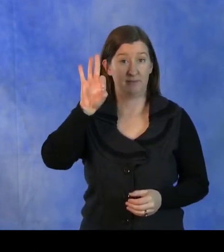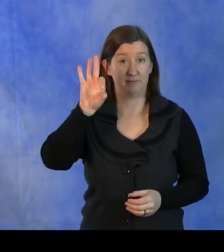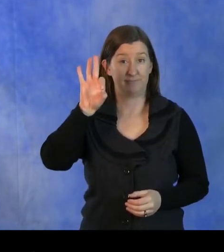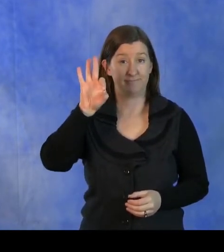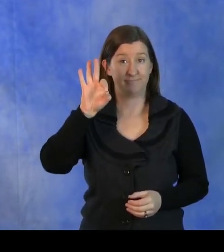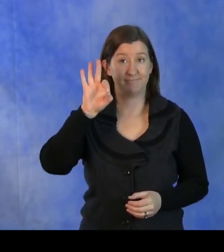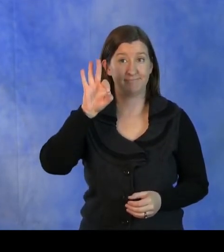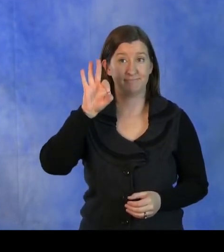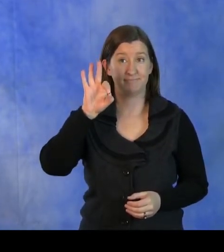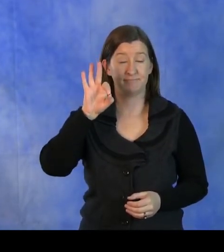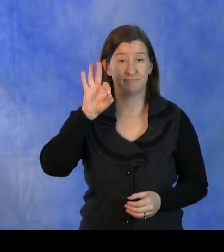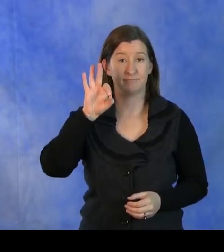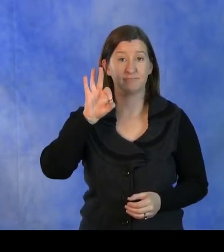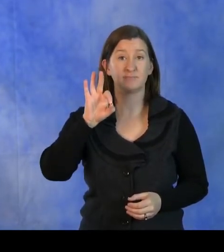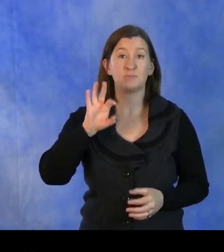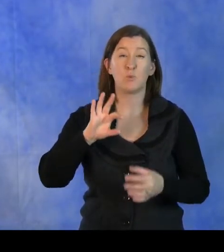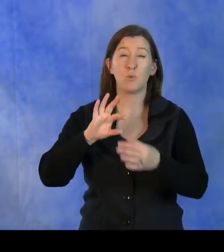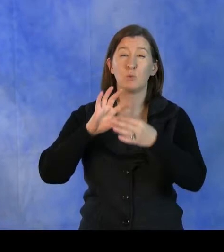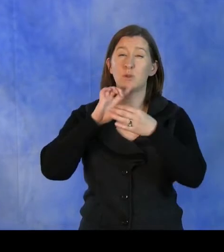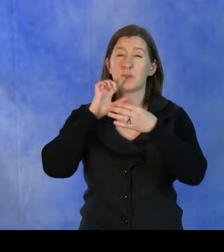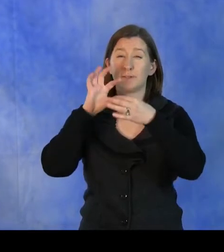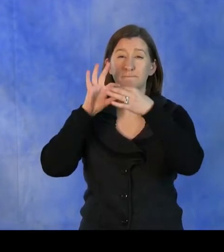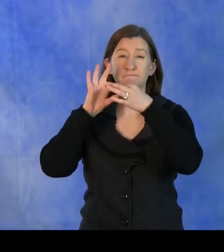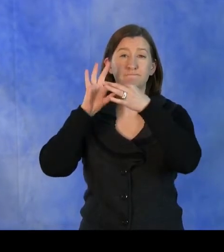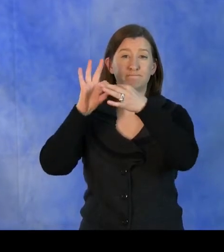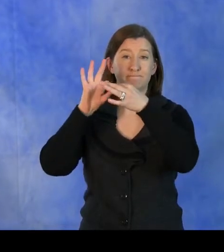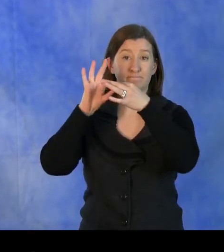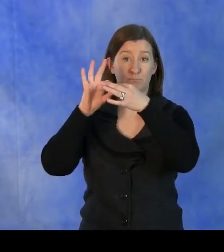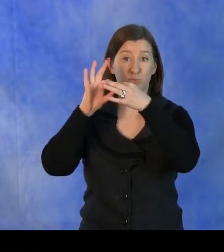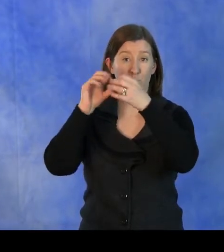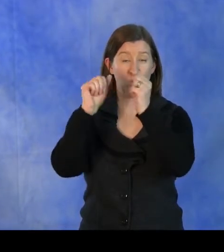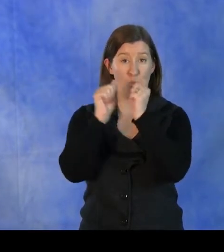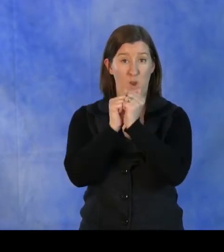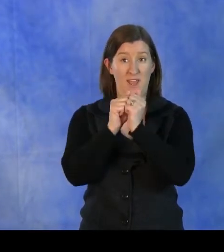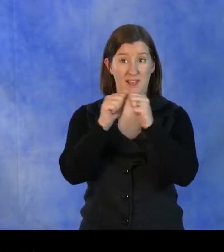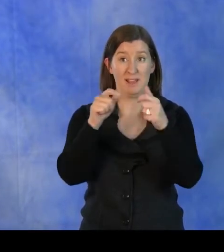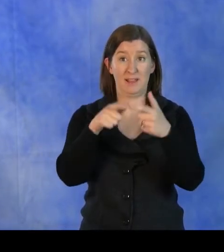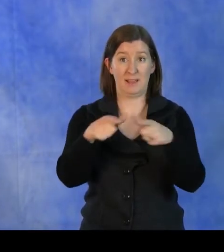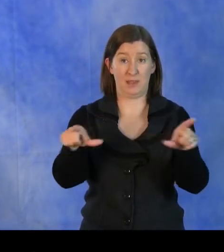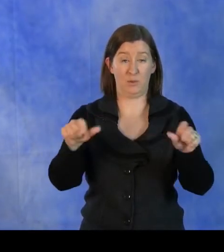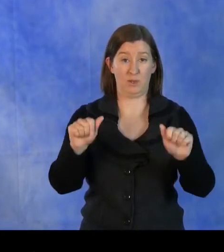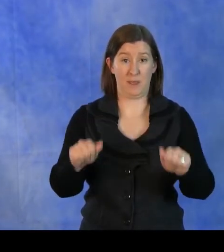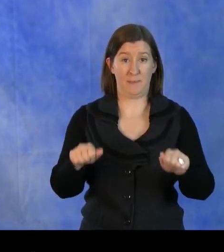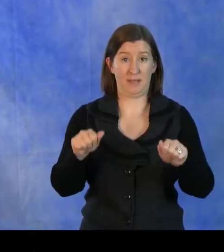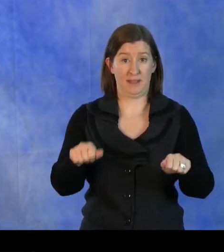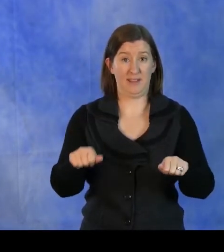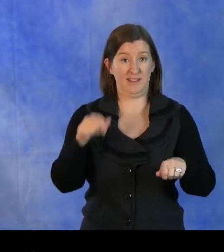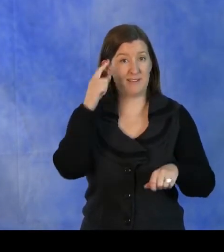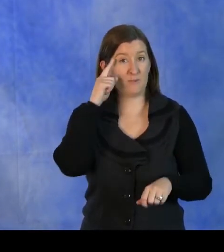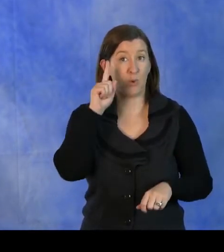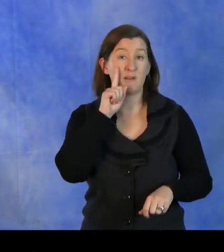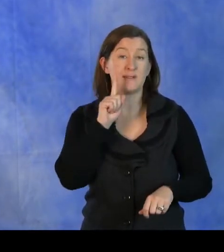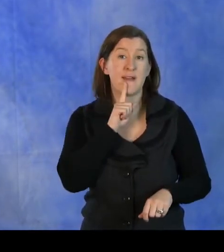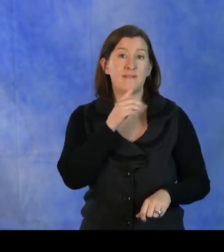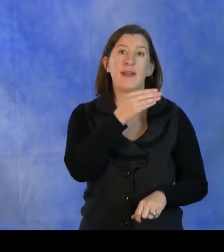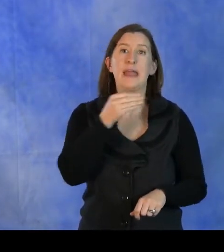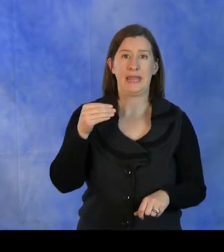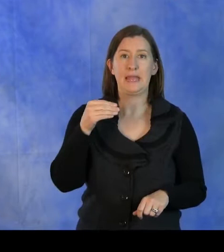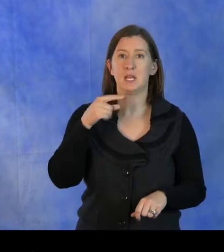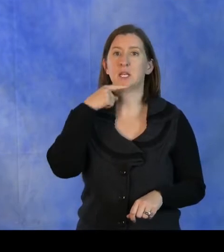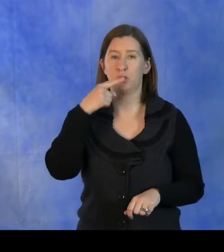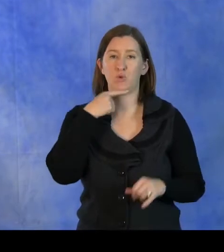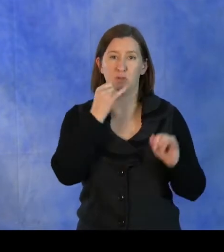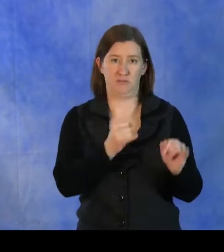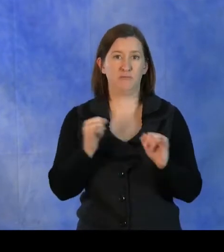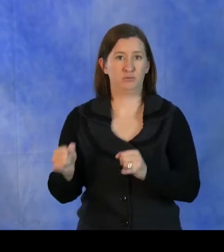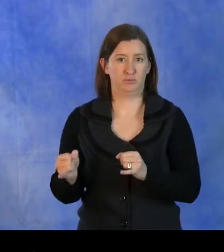Some researchers have found that EF is related to